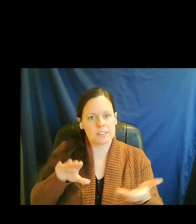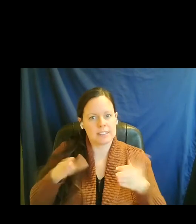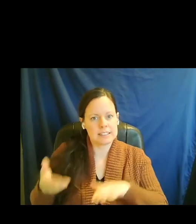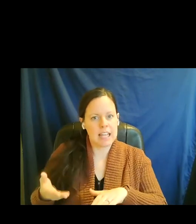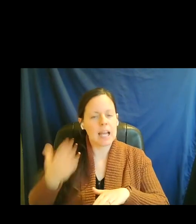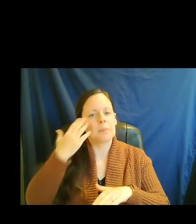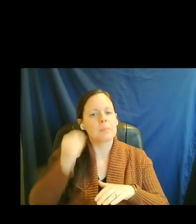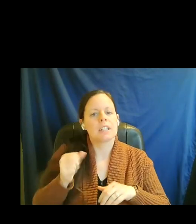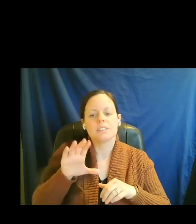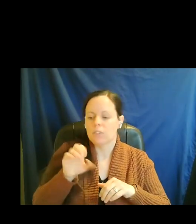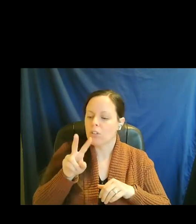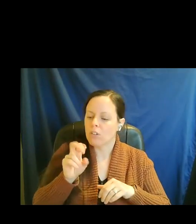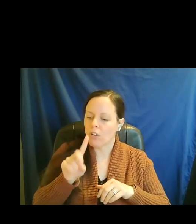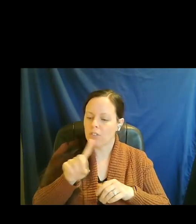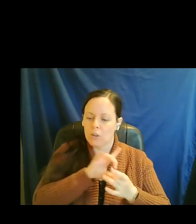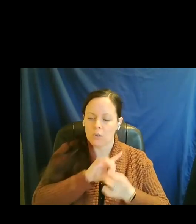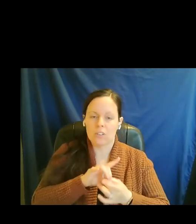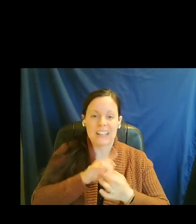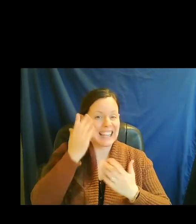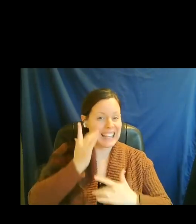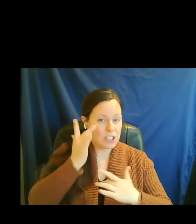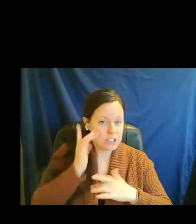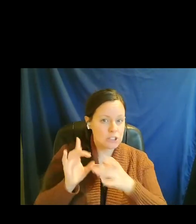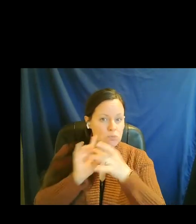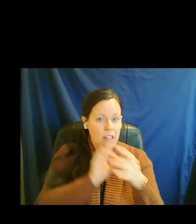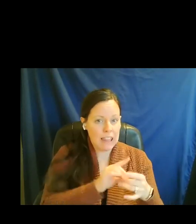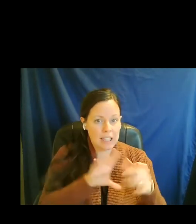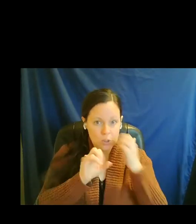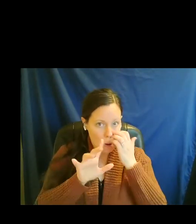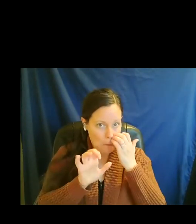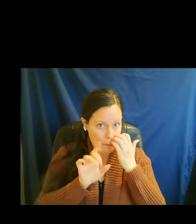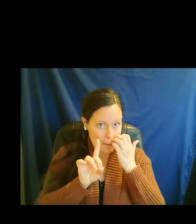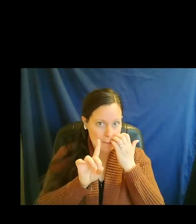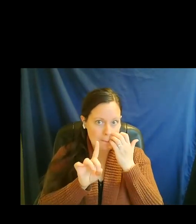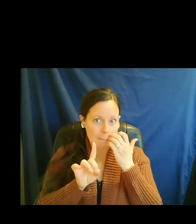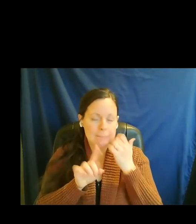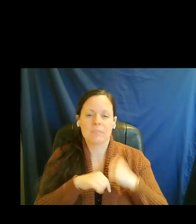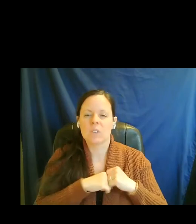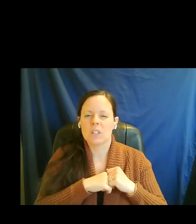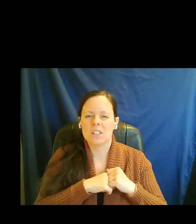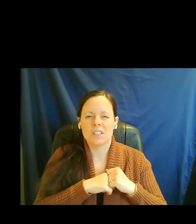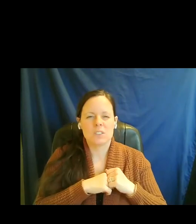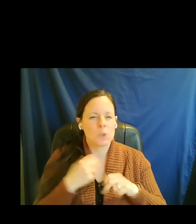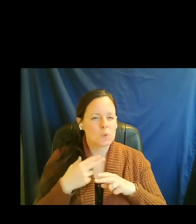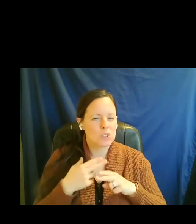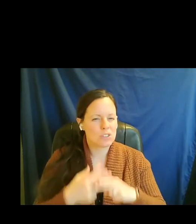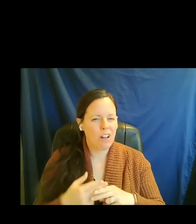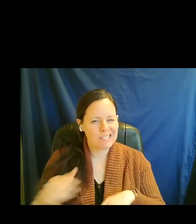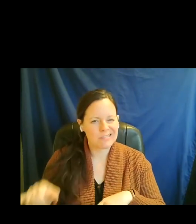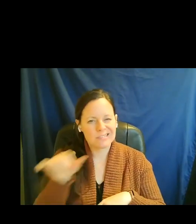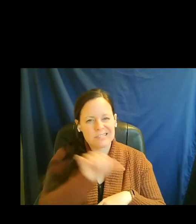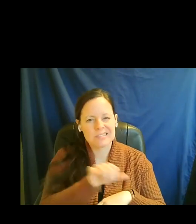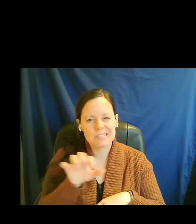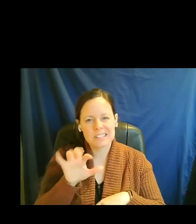COVID or COVID-related illnesses. And so to attribute COVID to the flu, I want